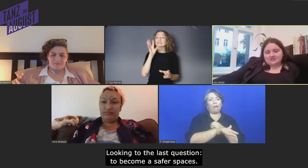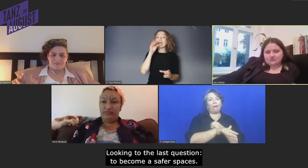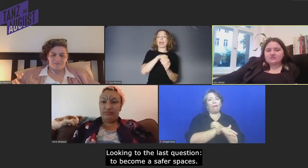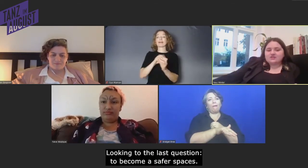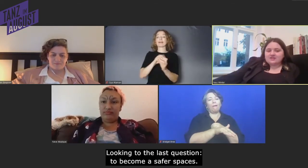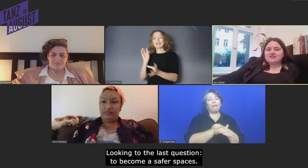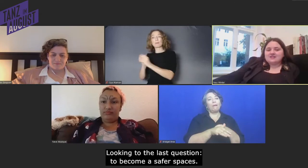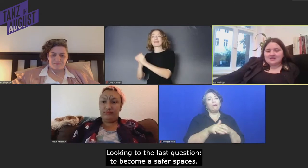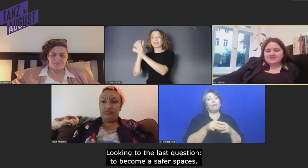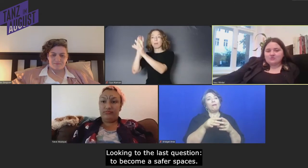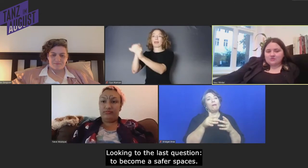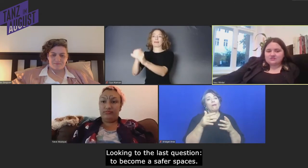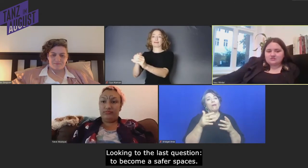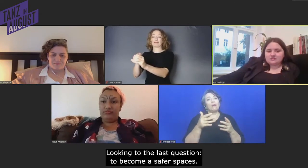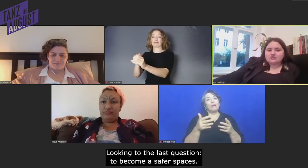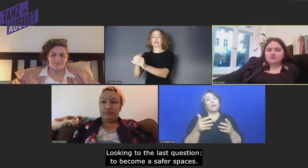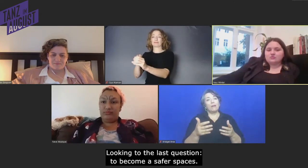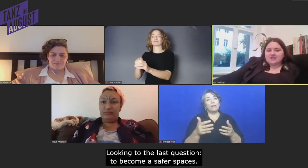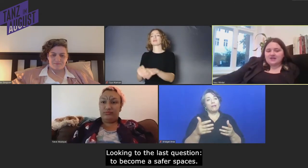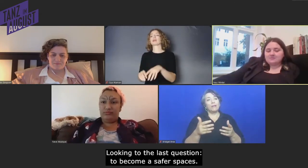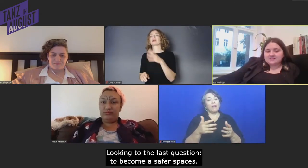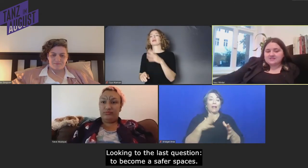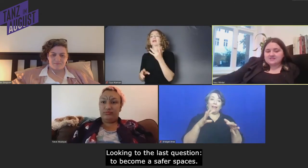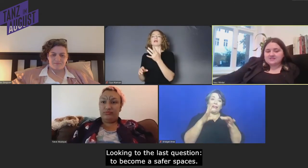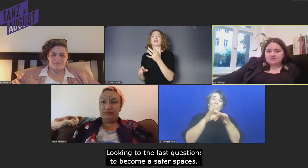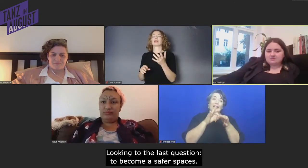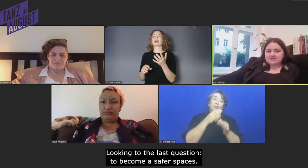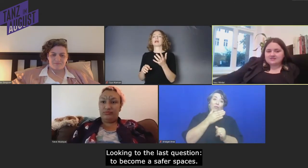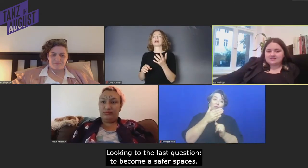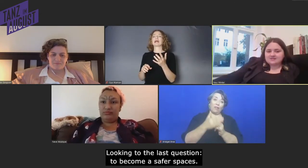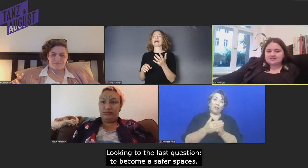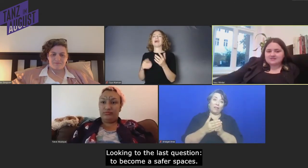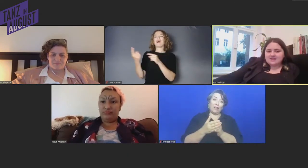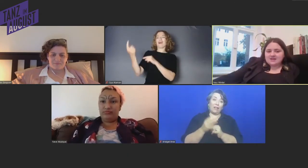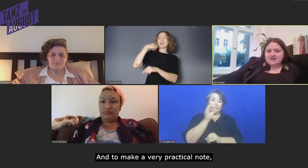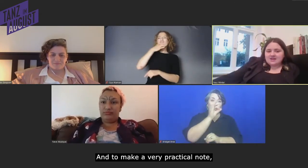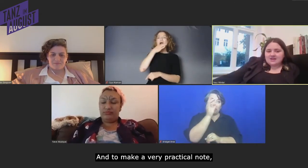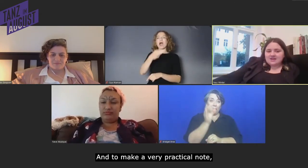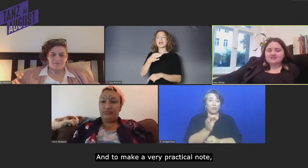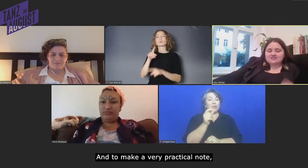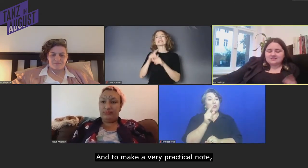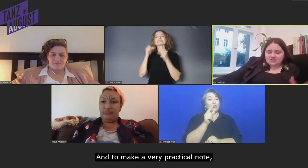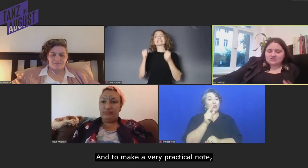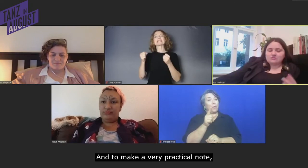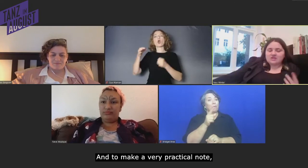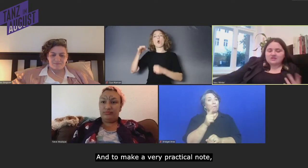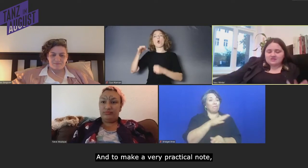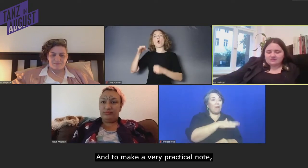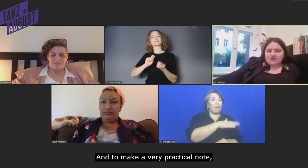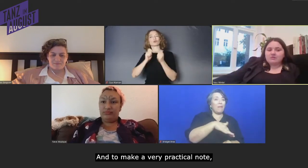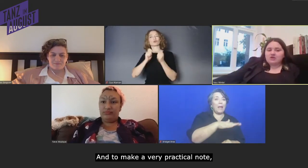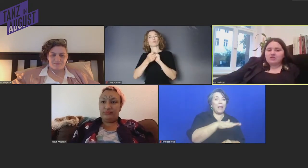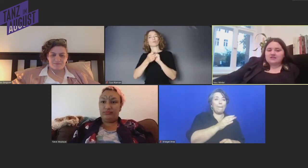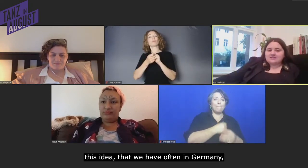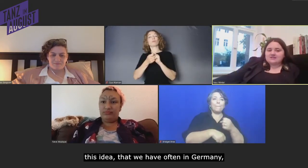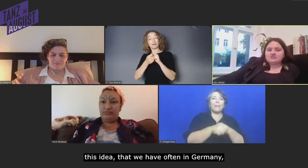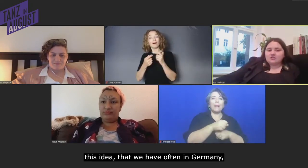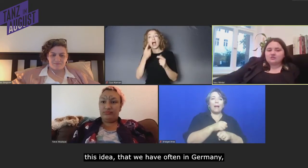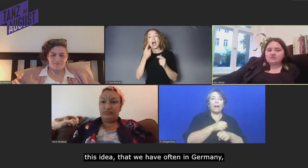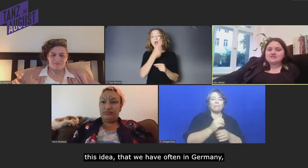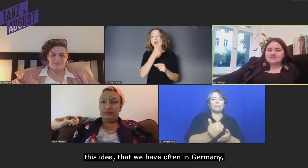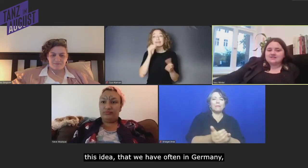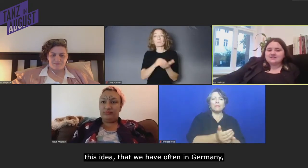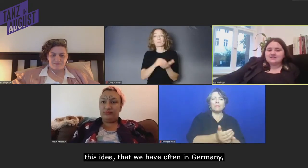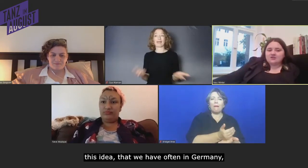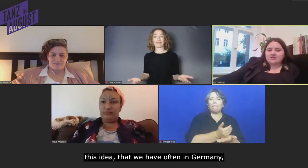Linking to the last question, to become safer spaces. And just to make this very practical note,